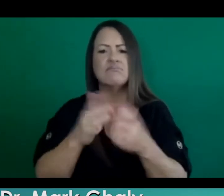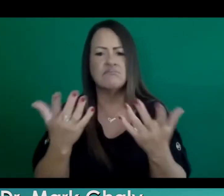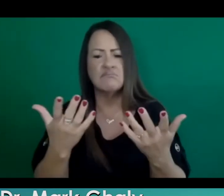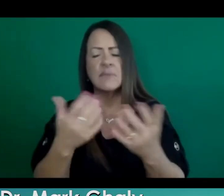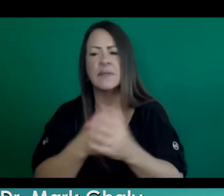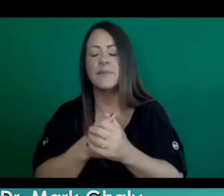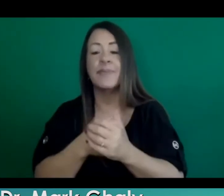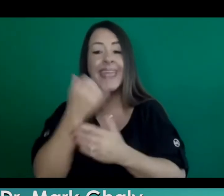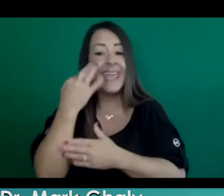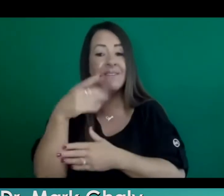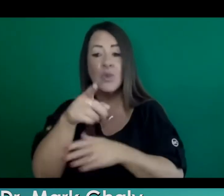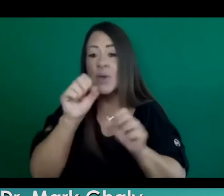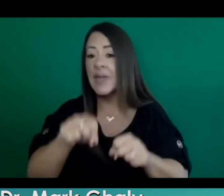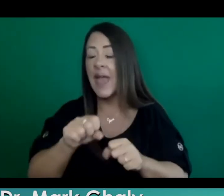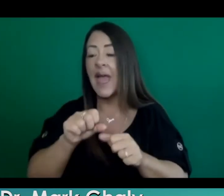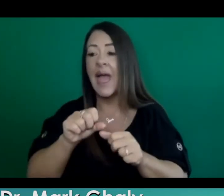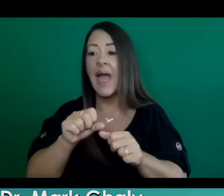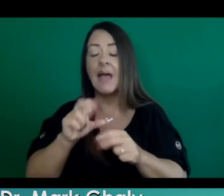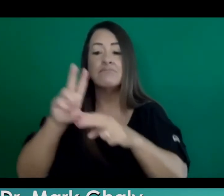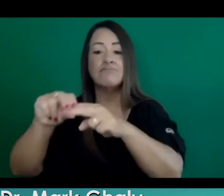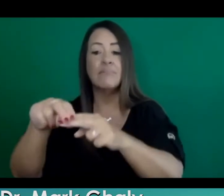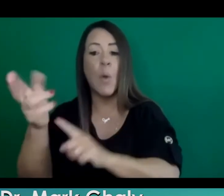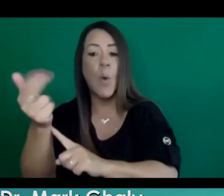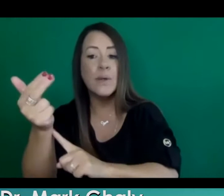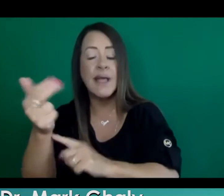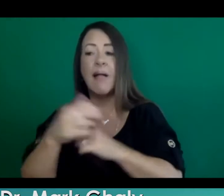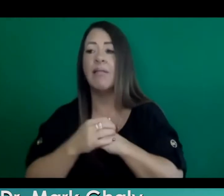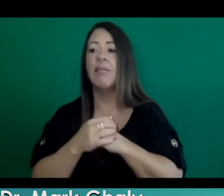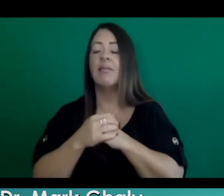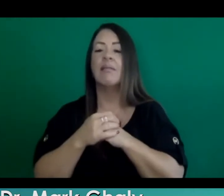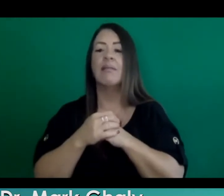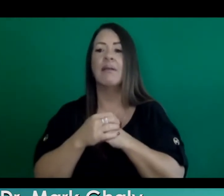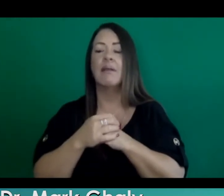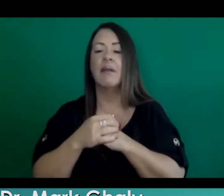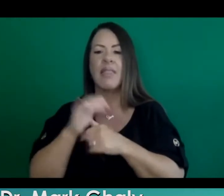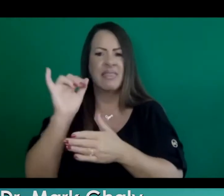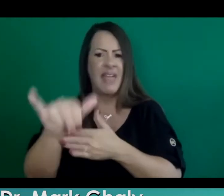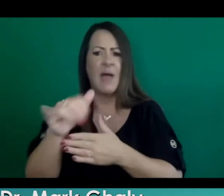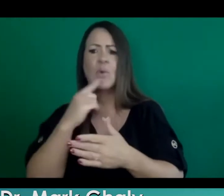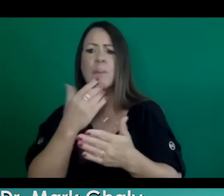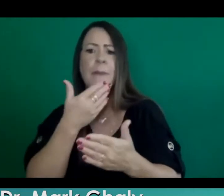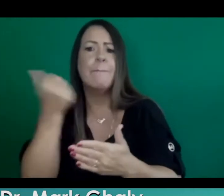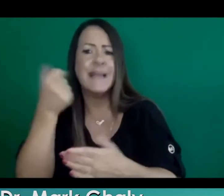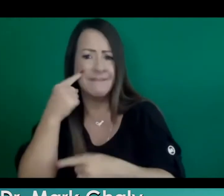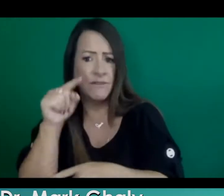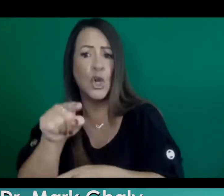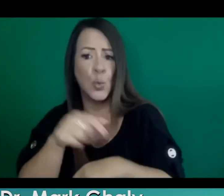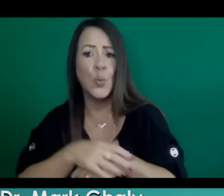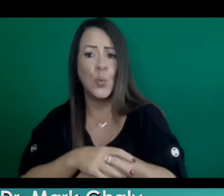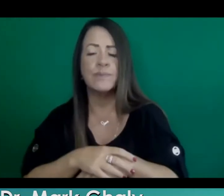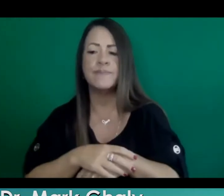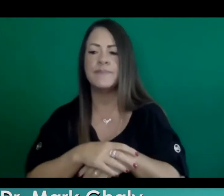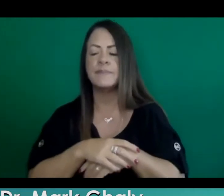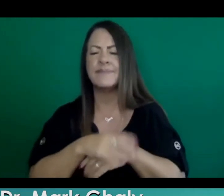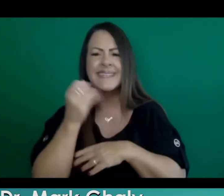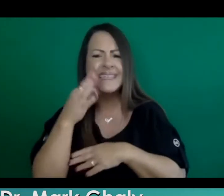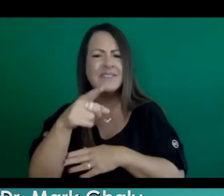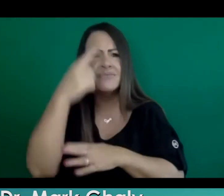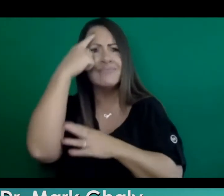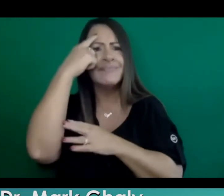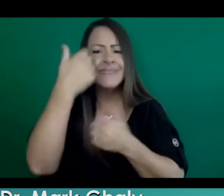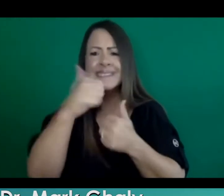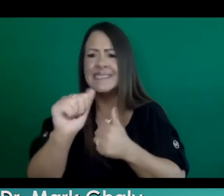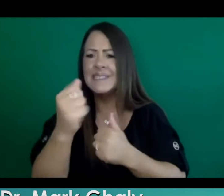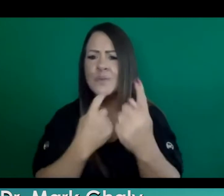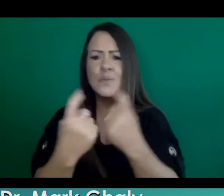hotel where you can still have the support that you need, that would certainly be preferable. If you have any questions about